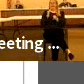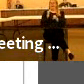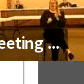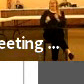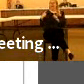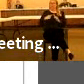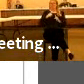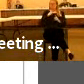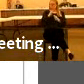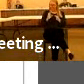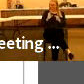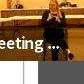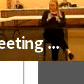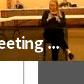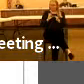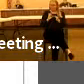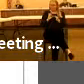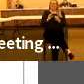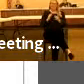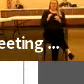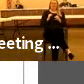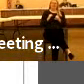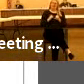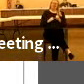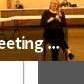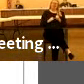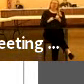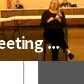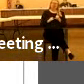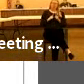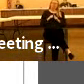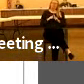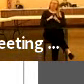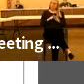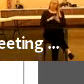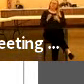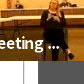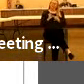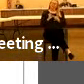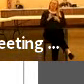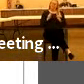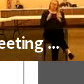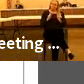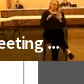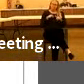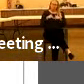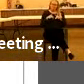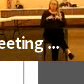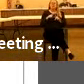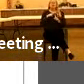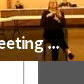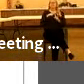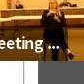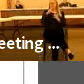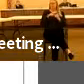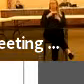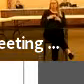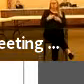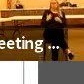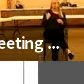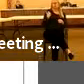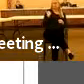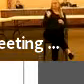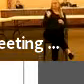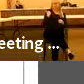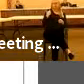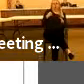will additionally, and lastly, in terms of traffic and pedestrians, be providing shoulder enhancements back on the